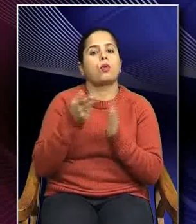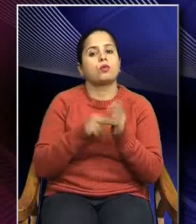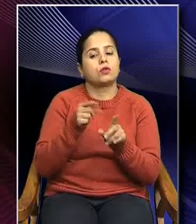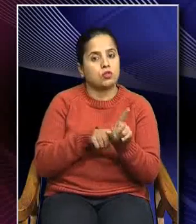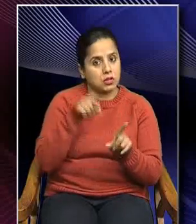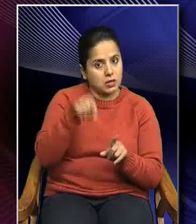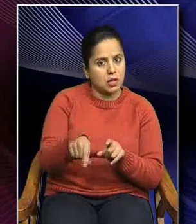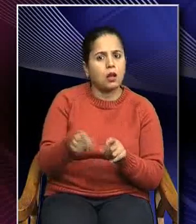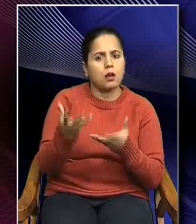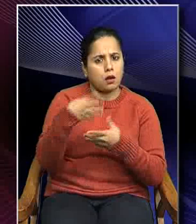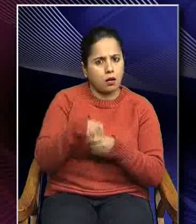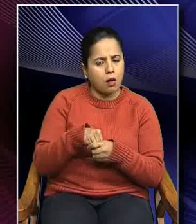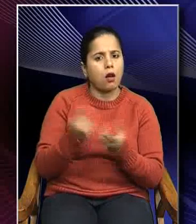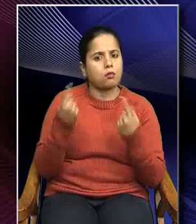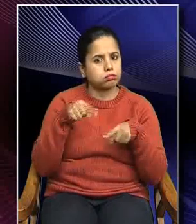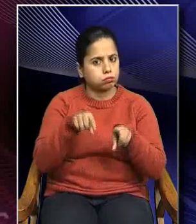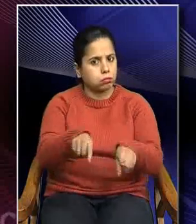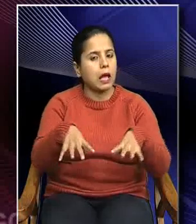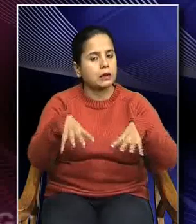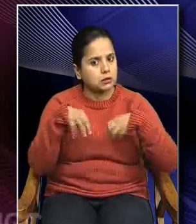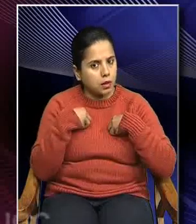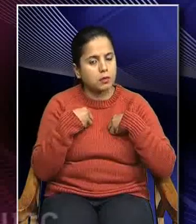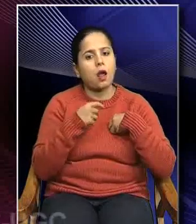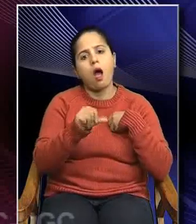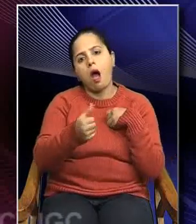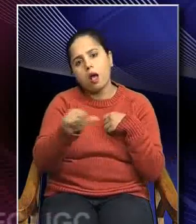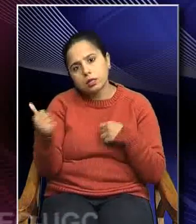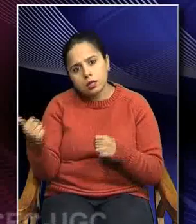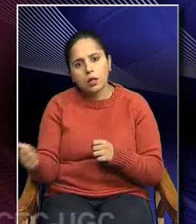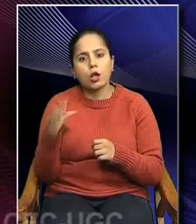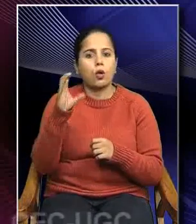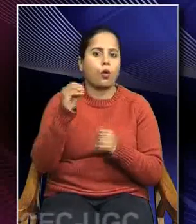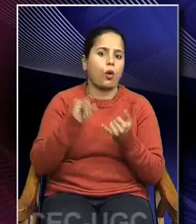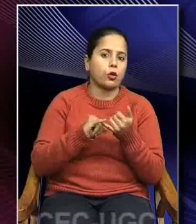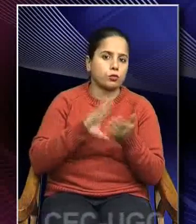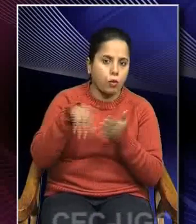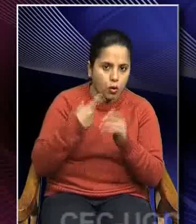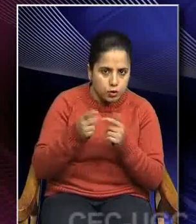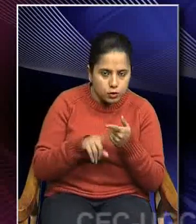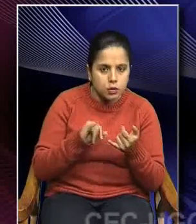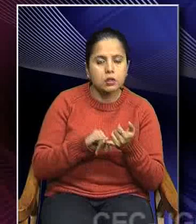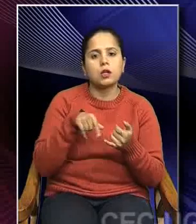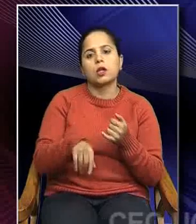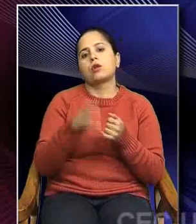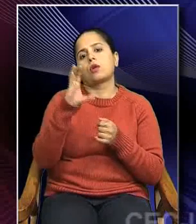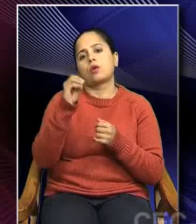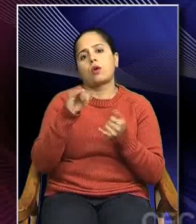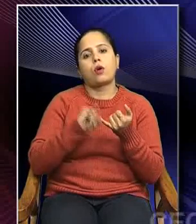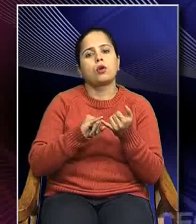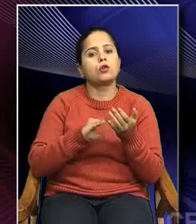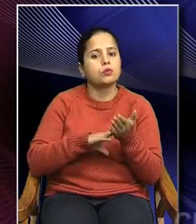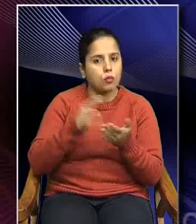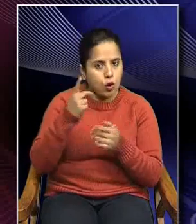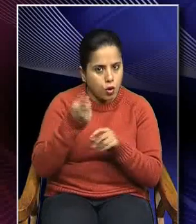simultaneously accepting several other cosmogonies or several other cosmological stories